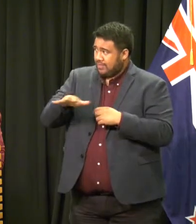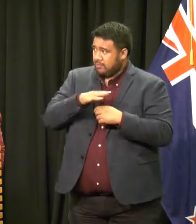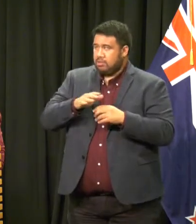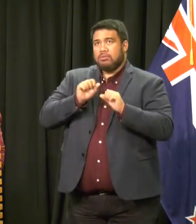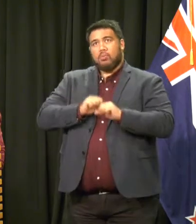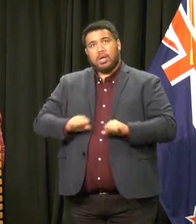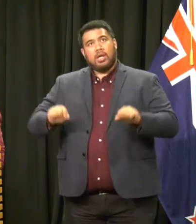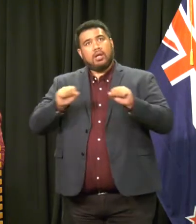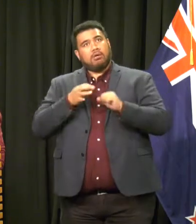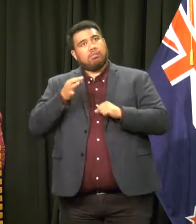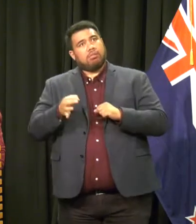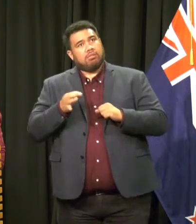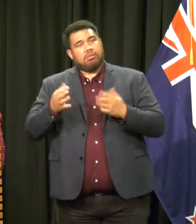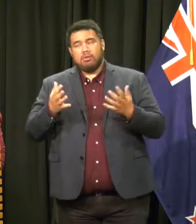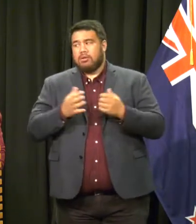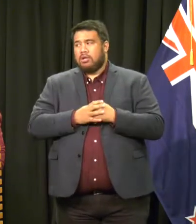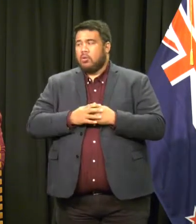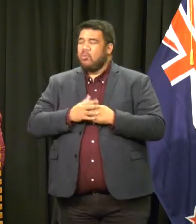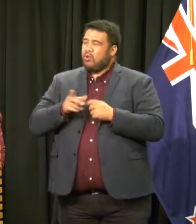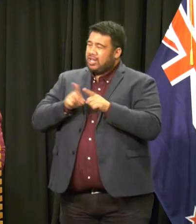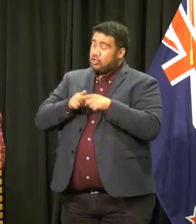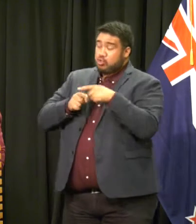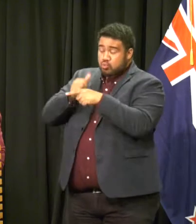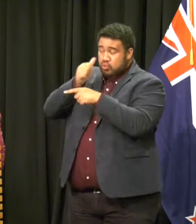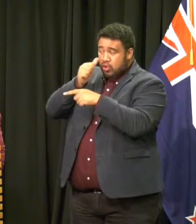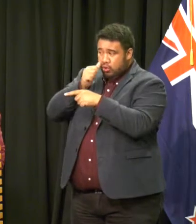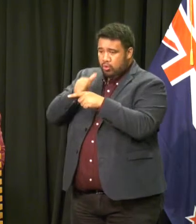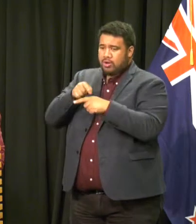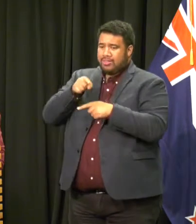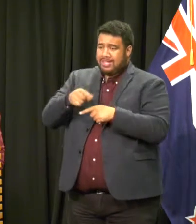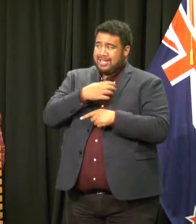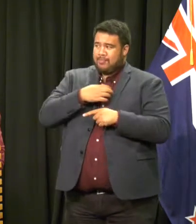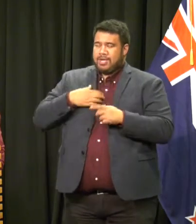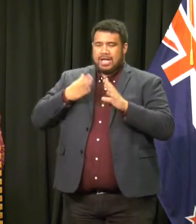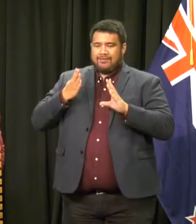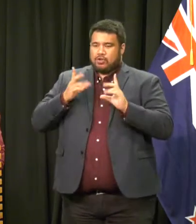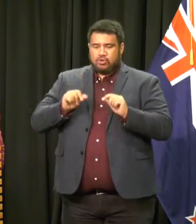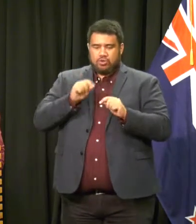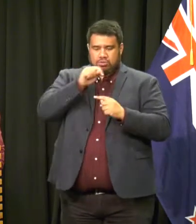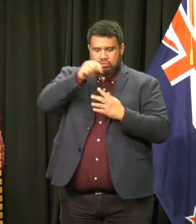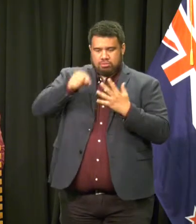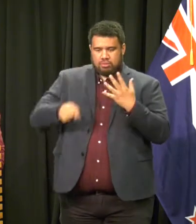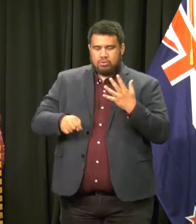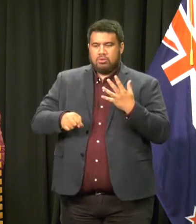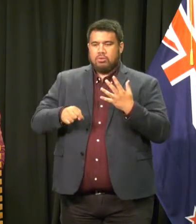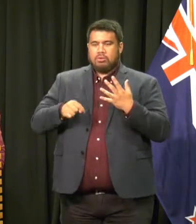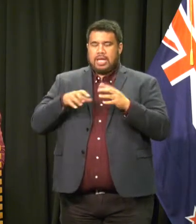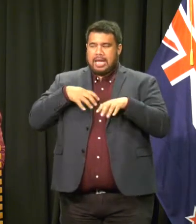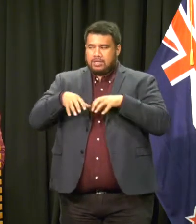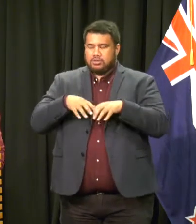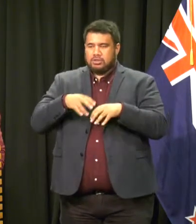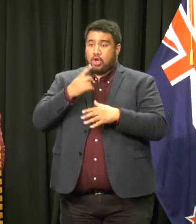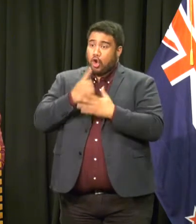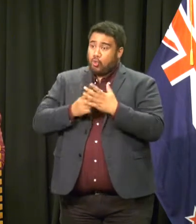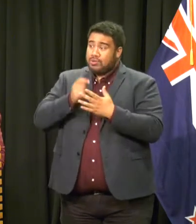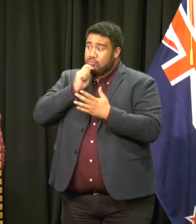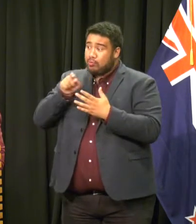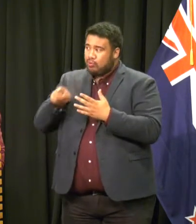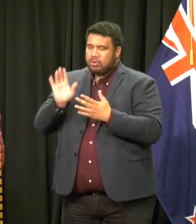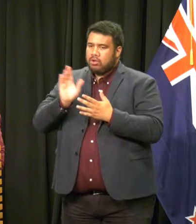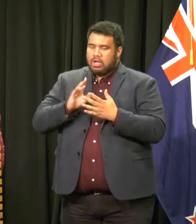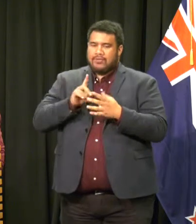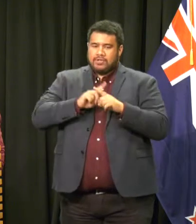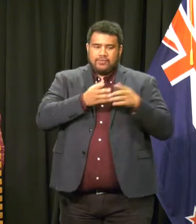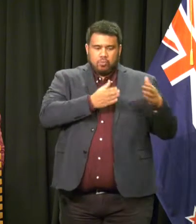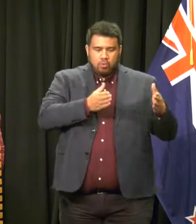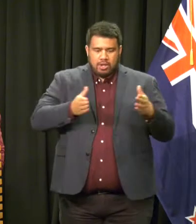that is only one part of what this government needs to do. We need to change the way we deliver services, and that is what we've